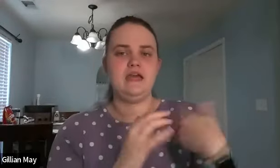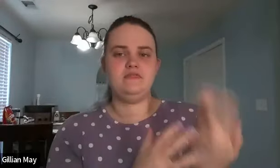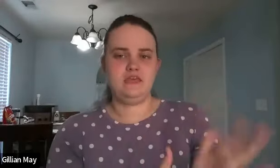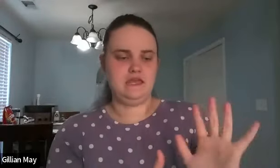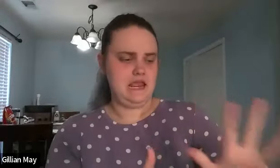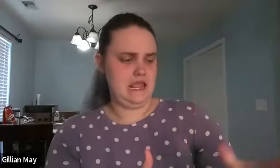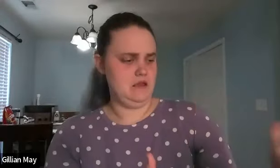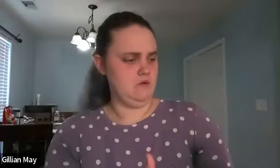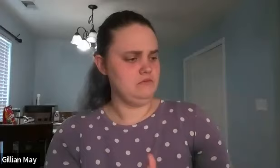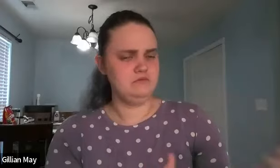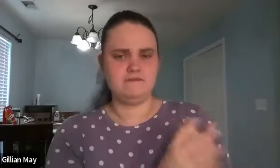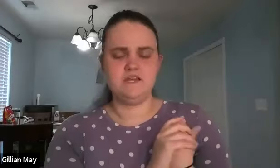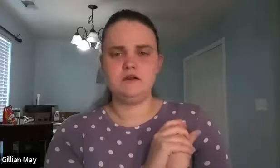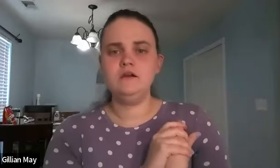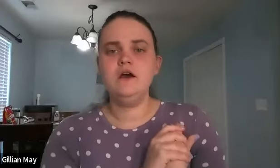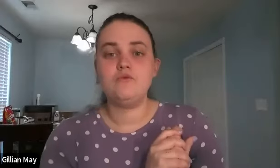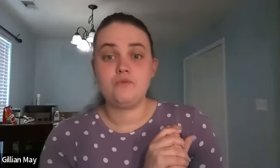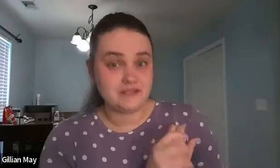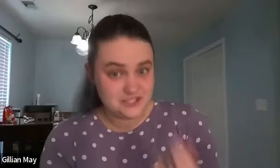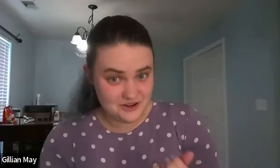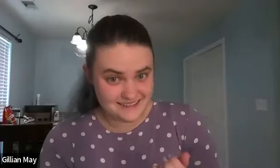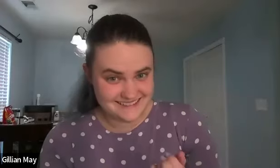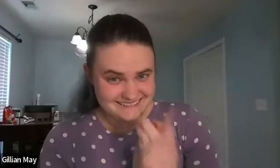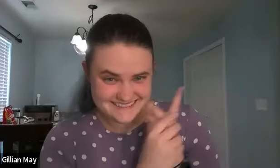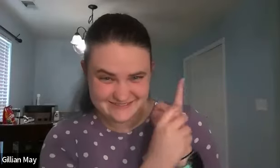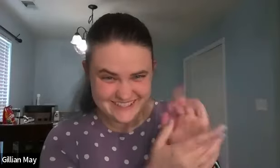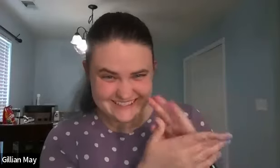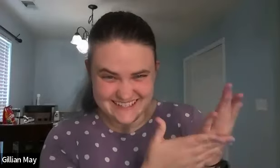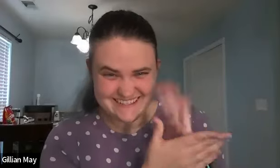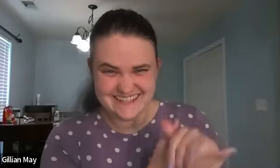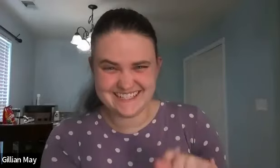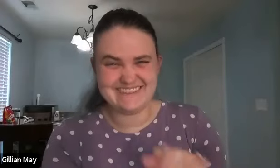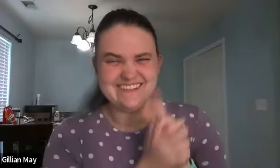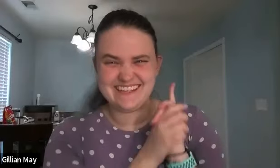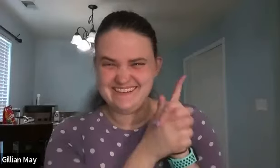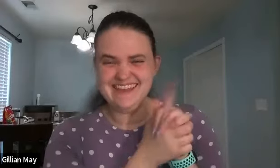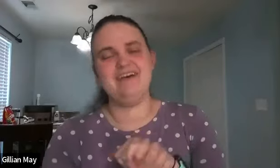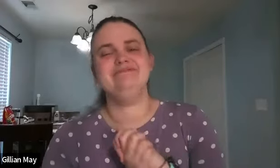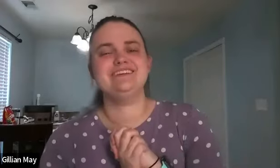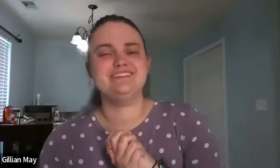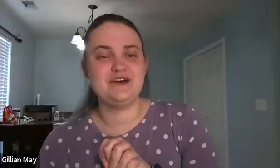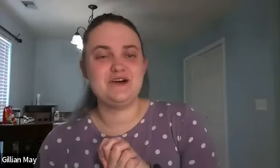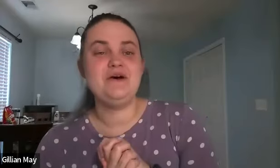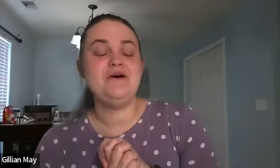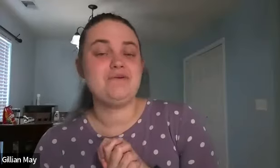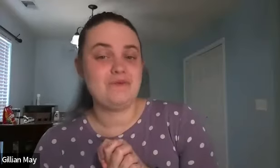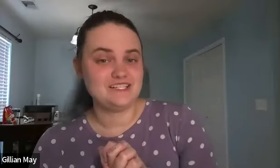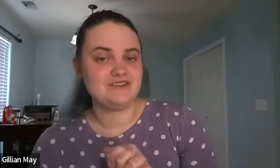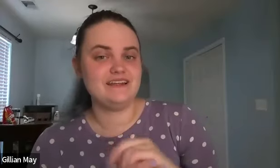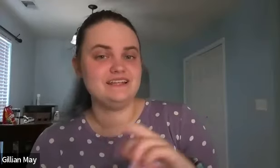And then, you know, my finger, restaurant. When I saw kitchen, I was like, oh yeah. So restaurant is going to